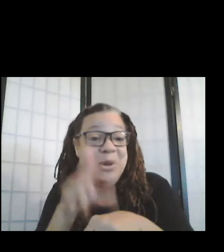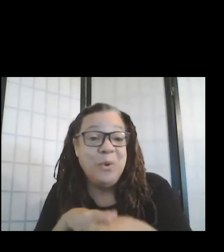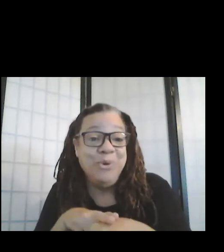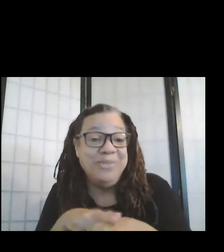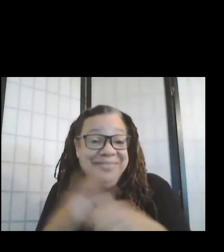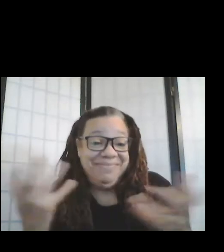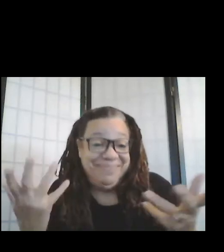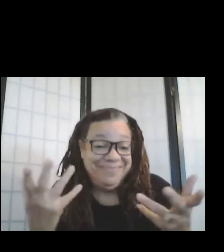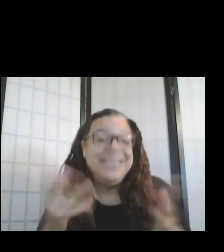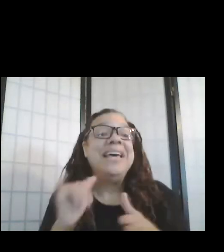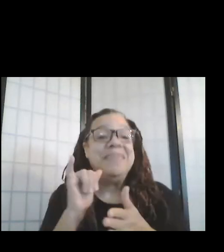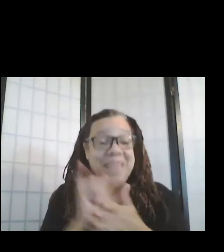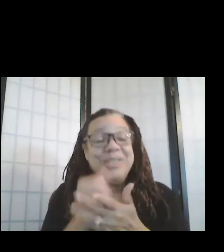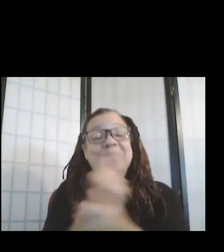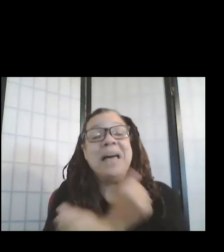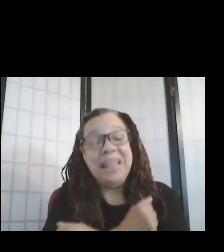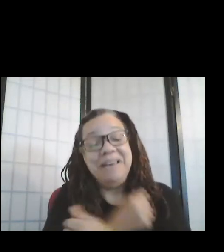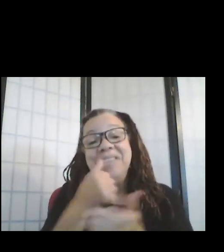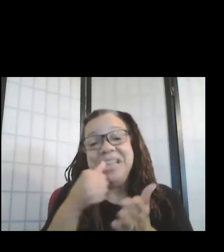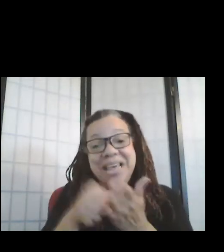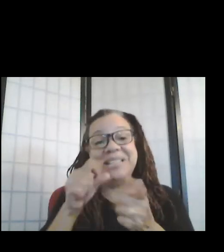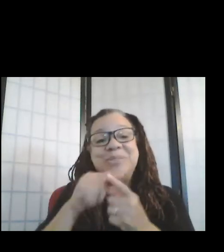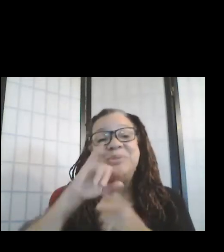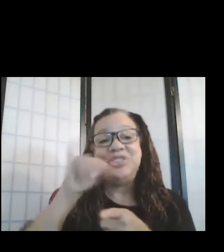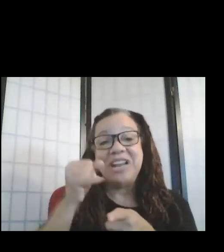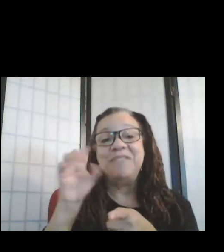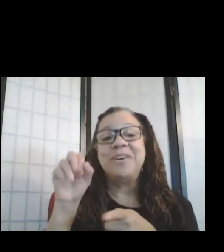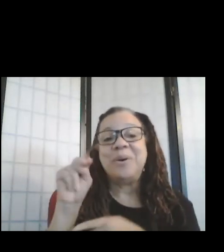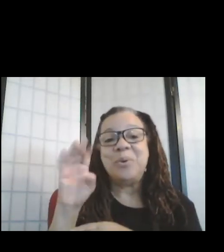that was my love letter to Jennifer O'Neill.